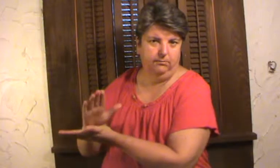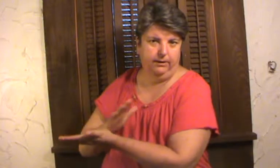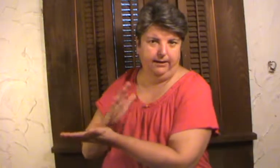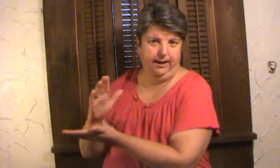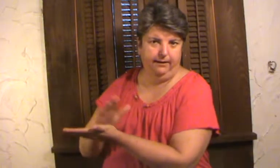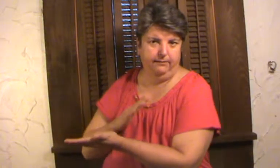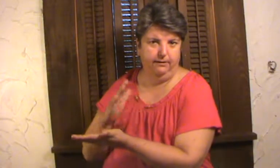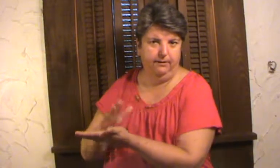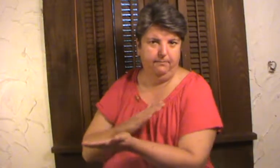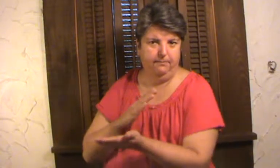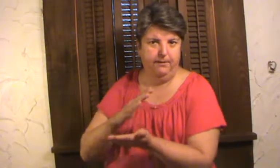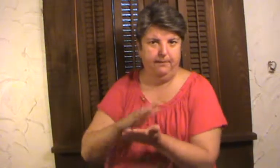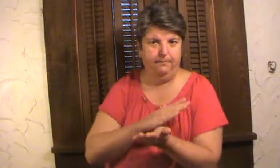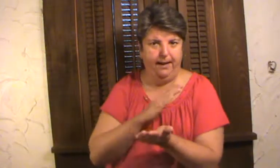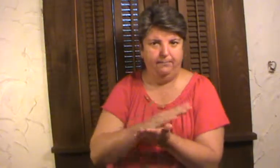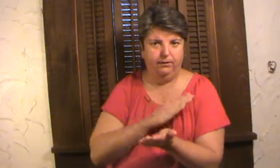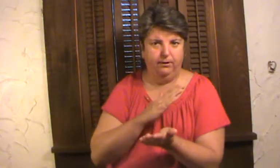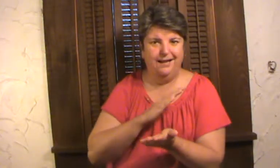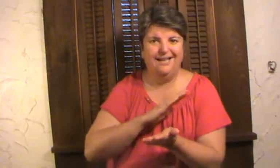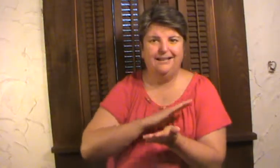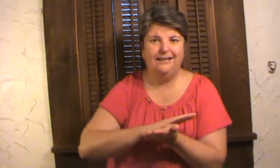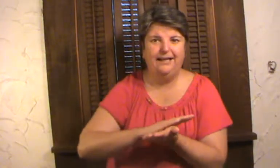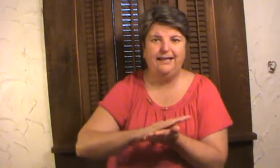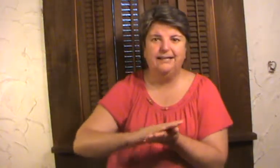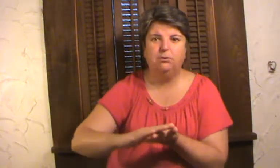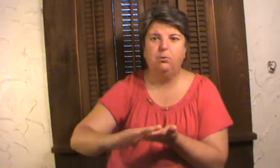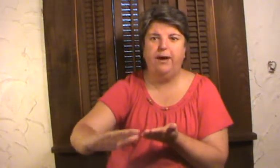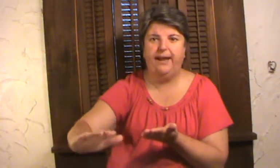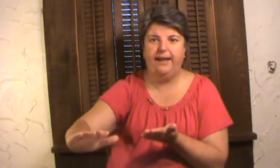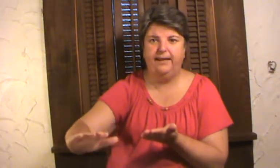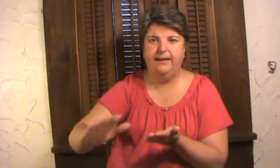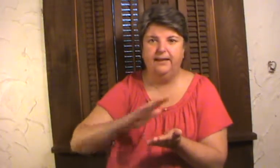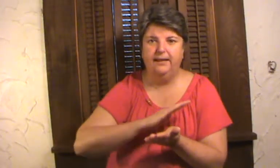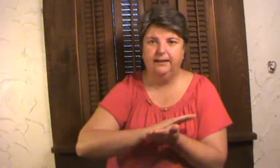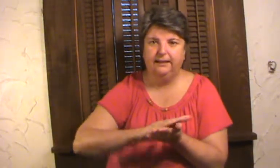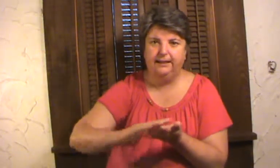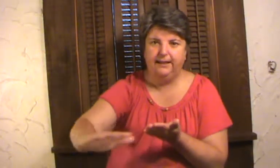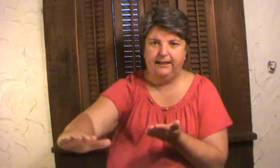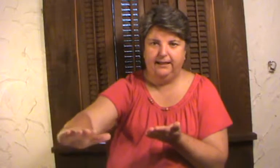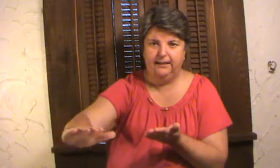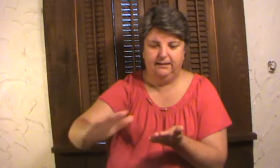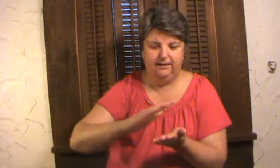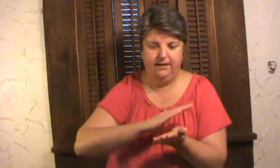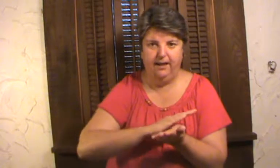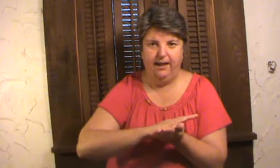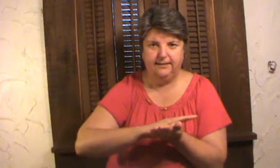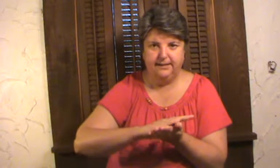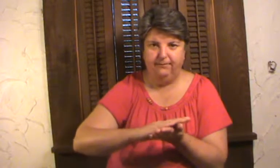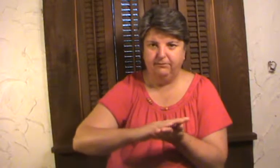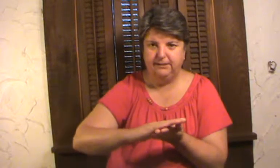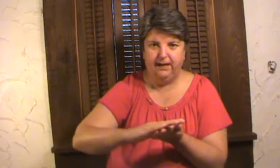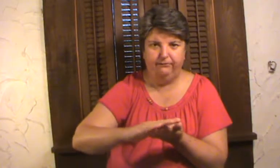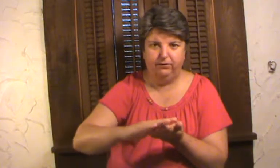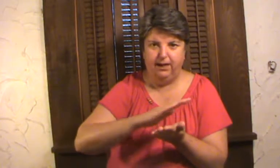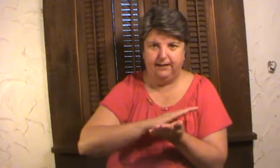Like that. Paper. Clean is away. Clean. The same sign for